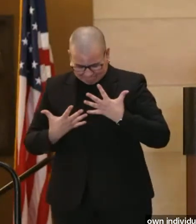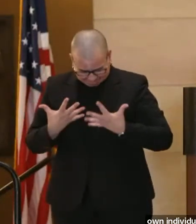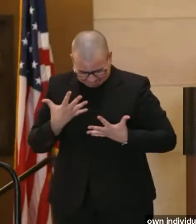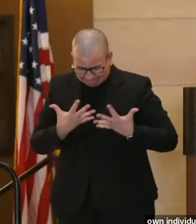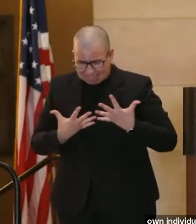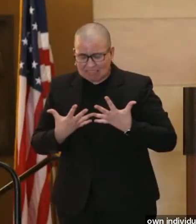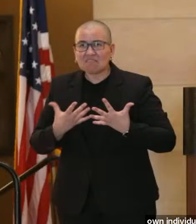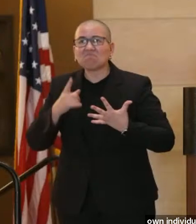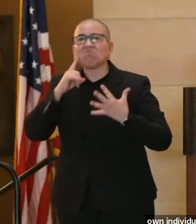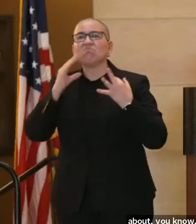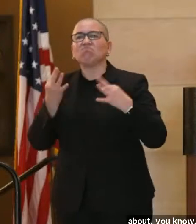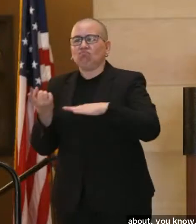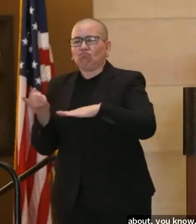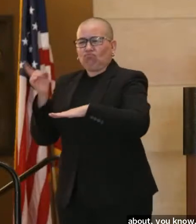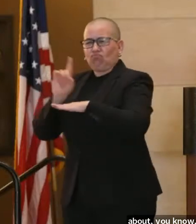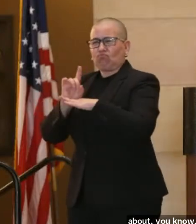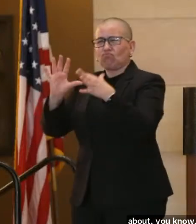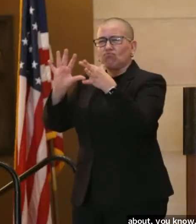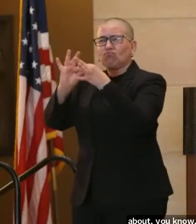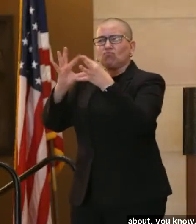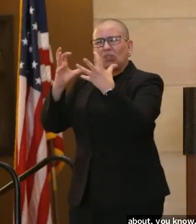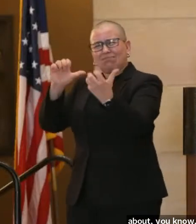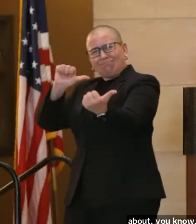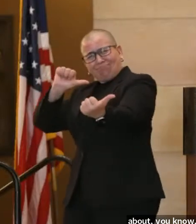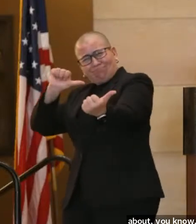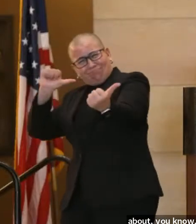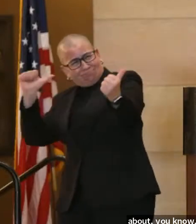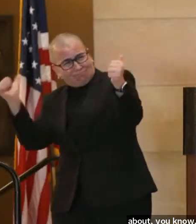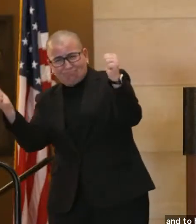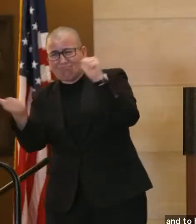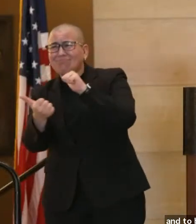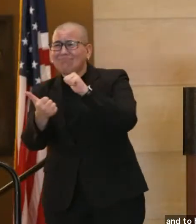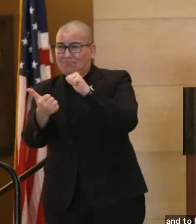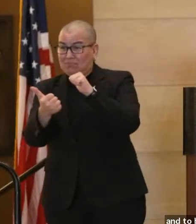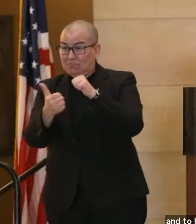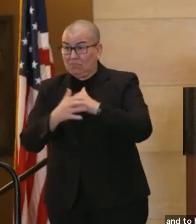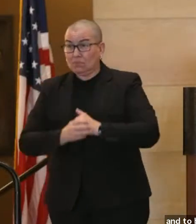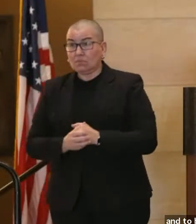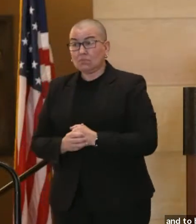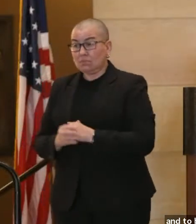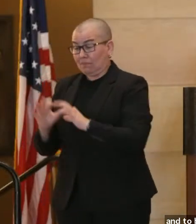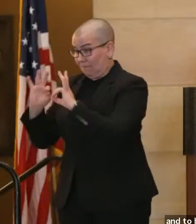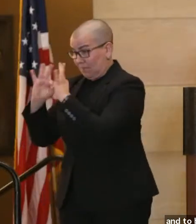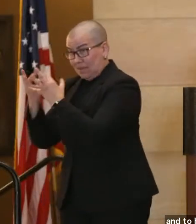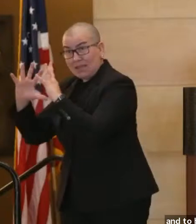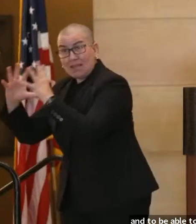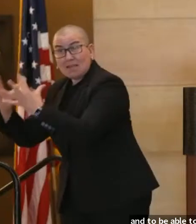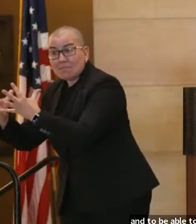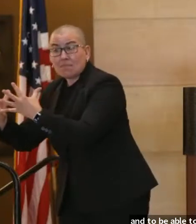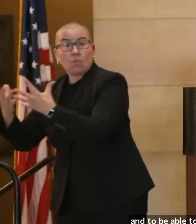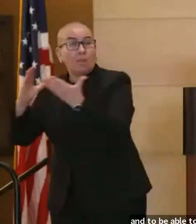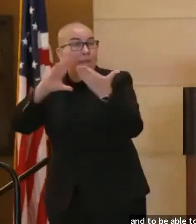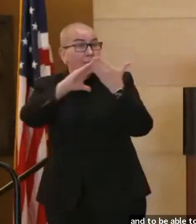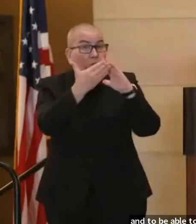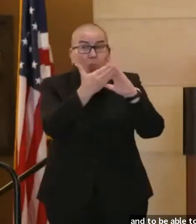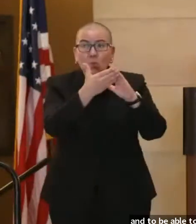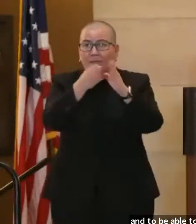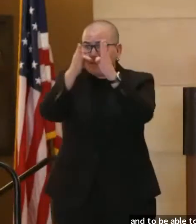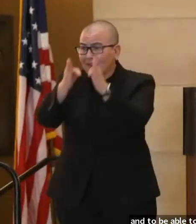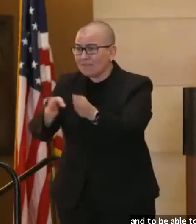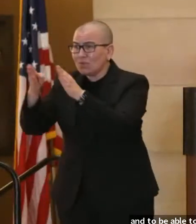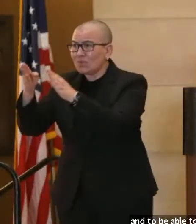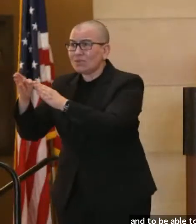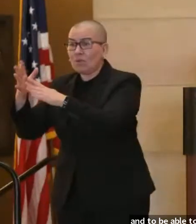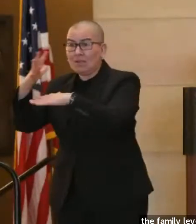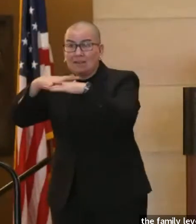to be able to make those changes within, you know, the family level, the community level, and the tribal nations level, and